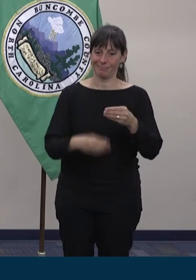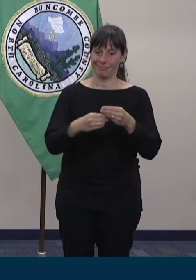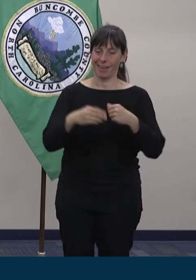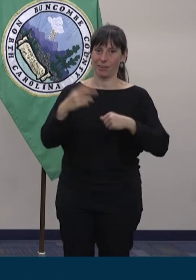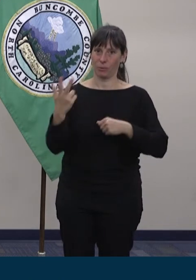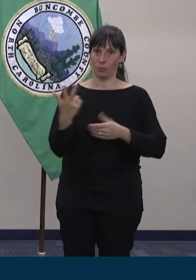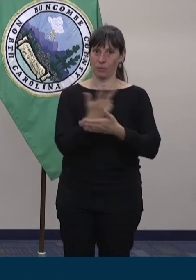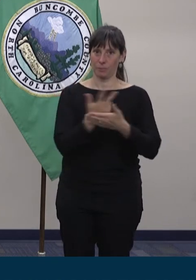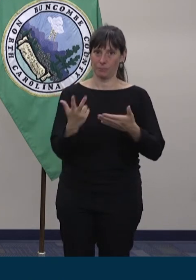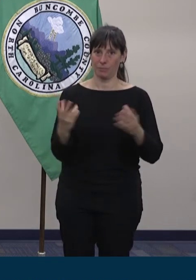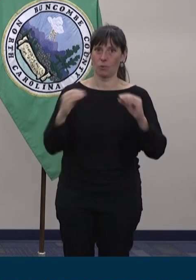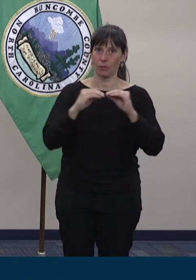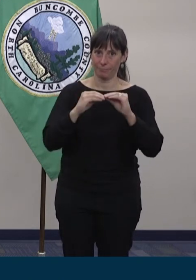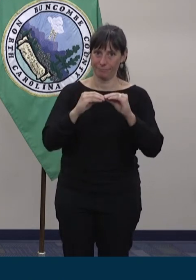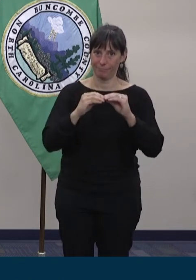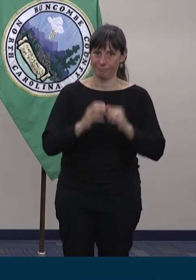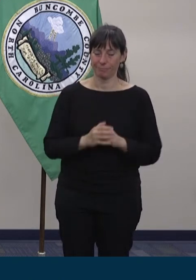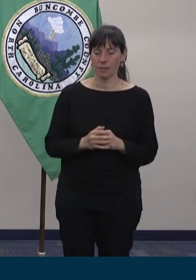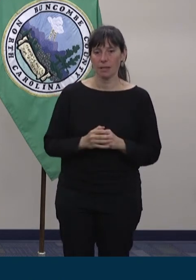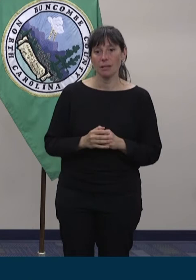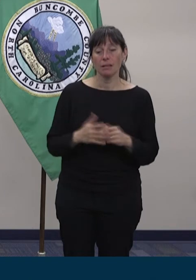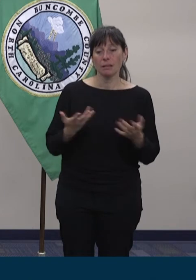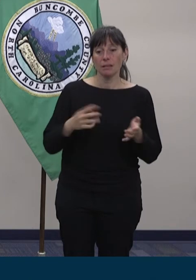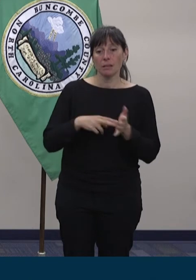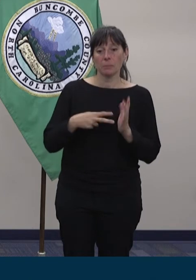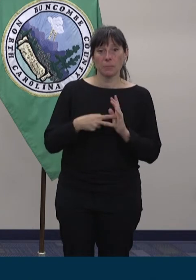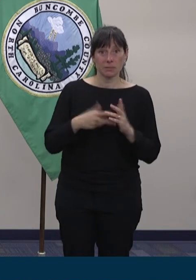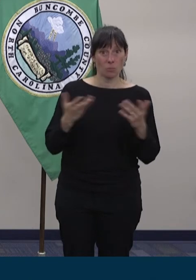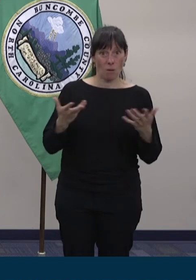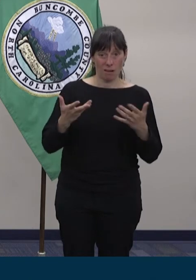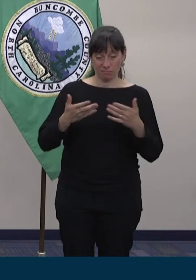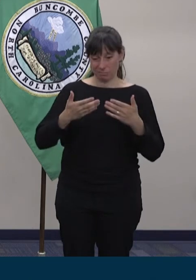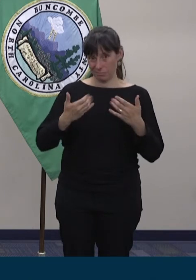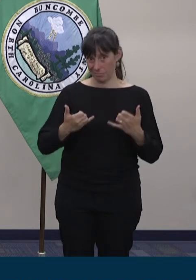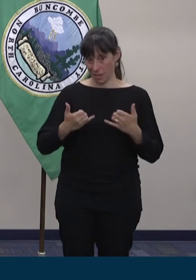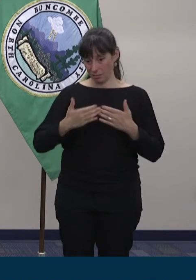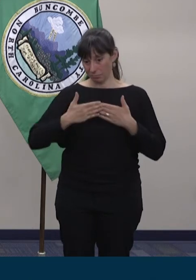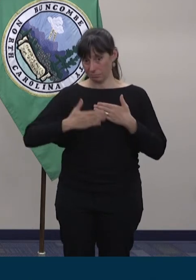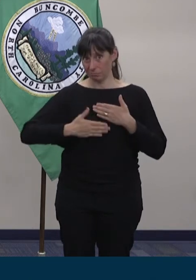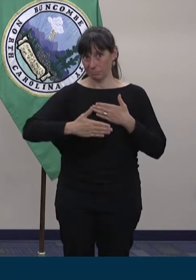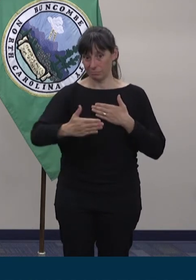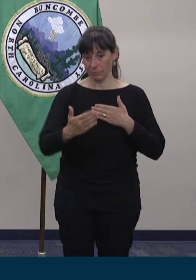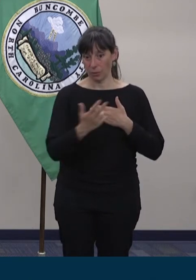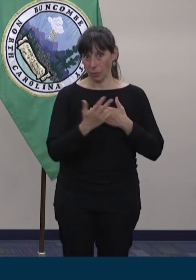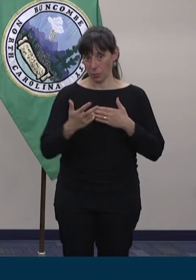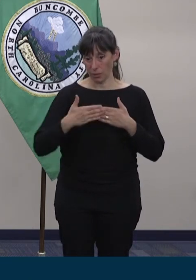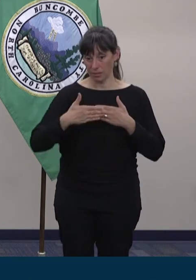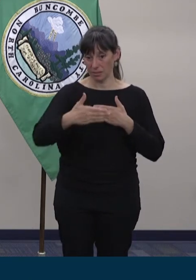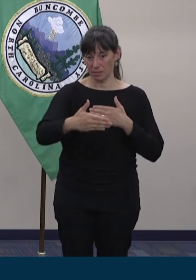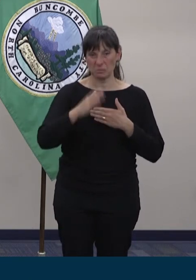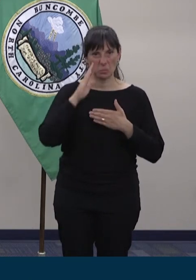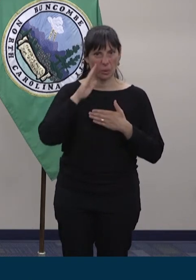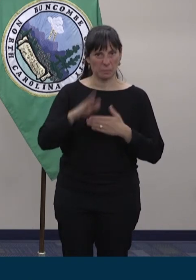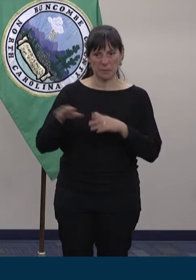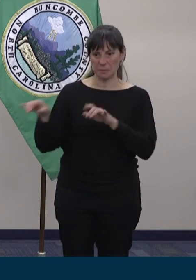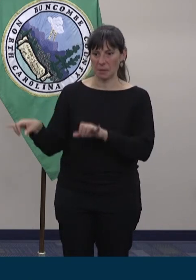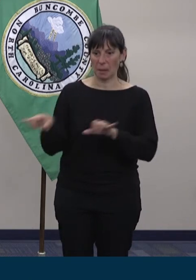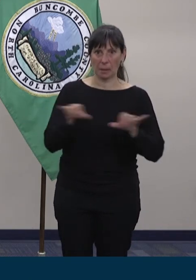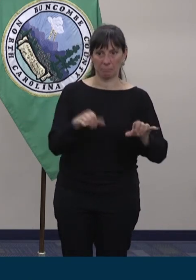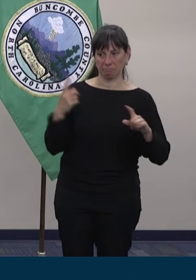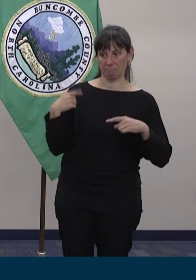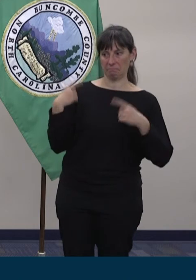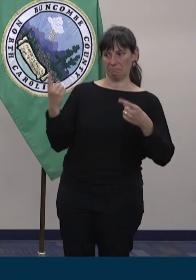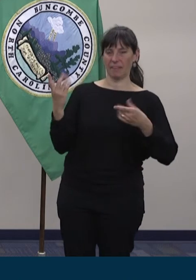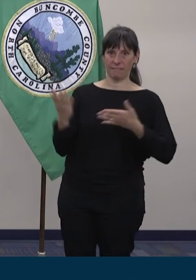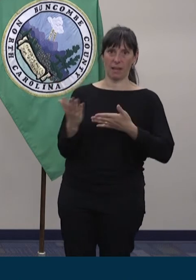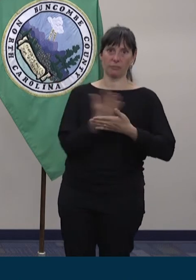This means that for the most part, things for the next 3 weeks will look just as they have for the last 5 weeks under